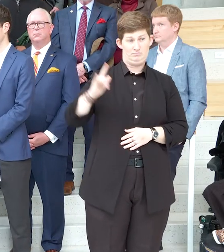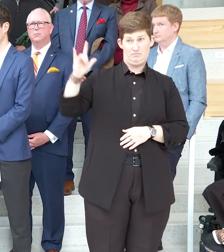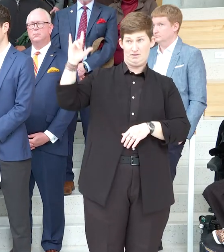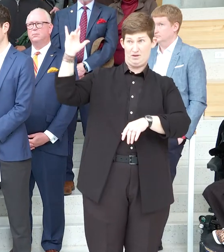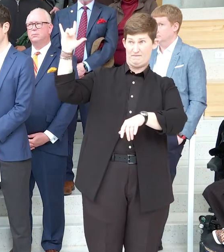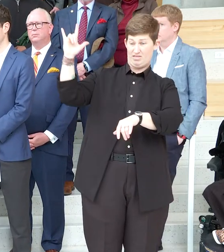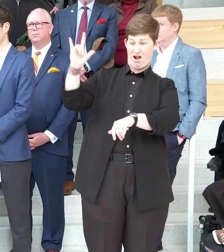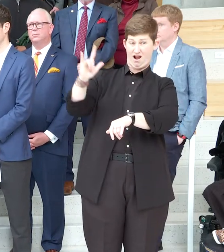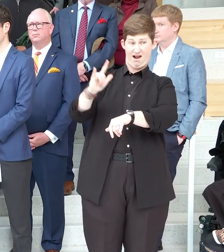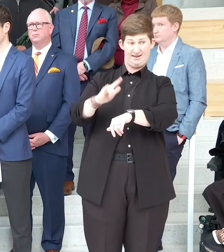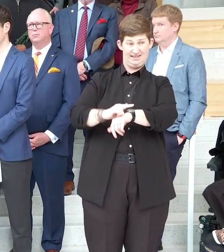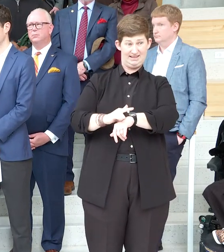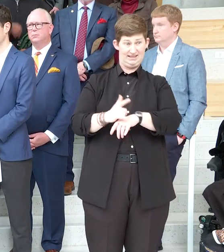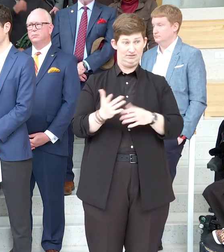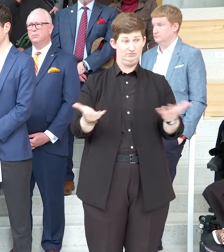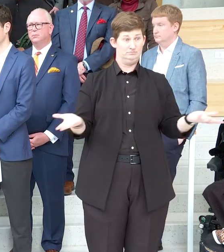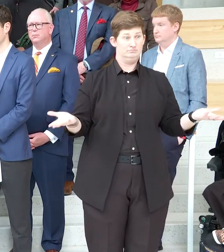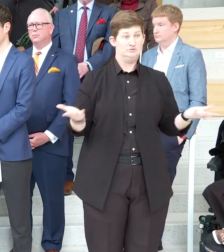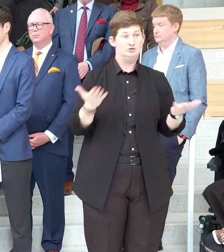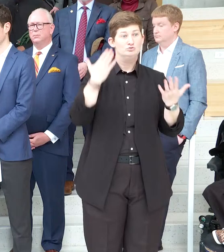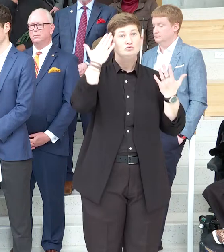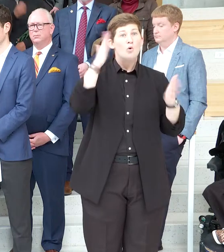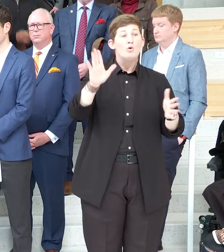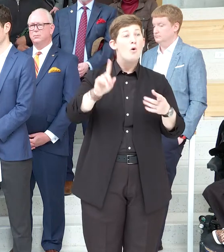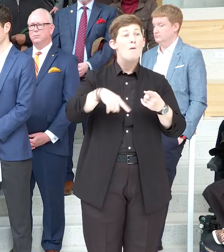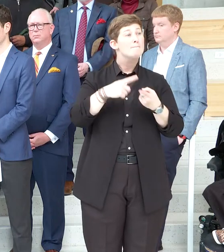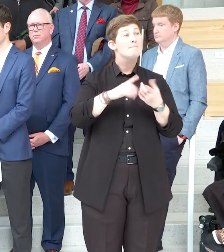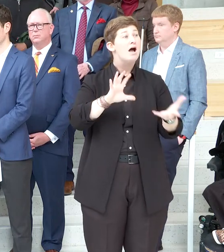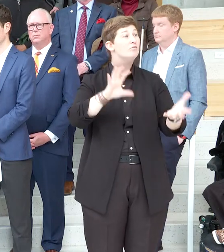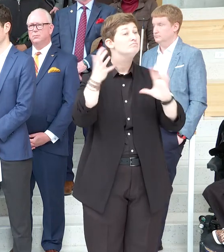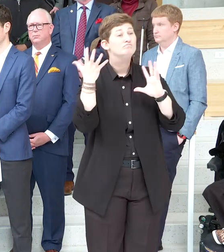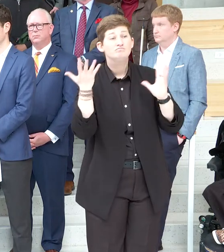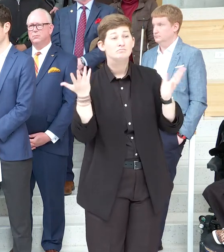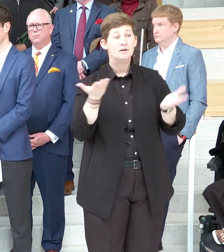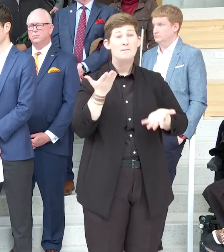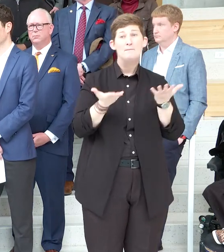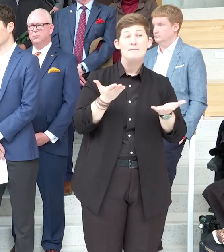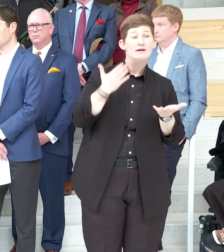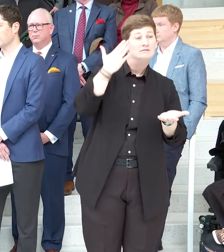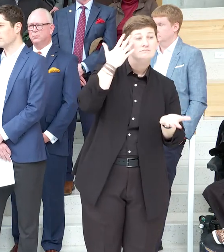may not be aware of the disruption in rideshare services.